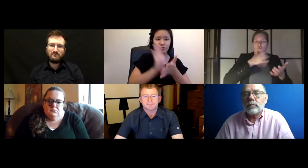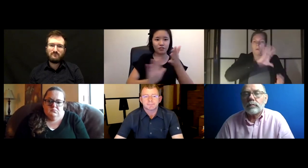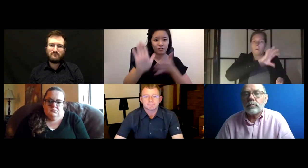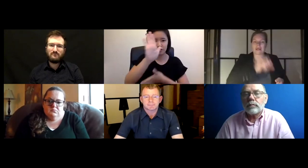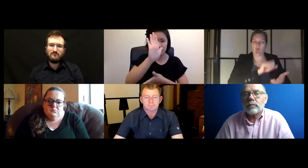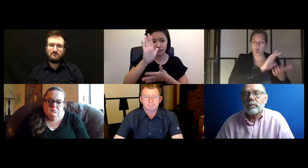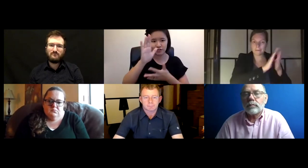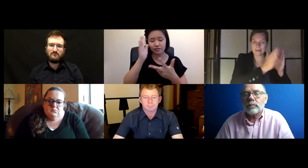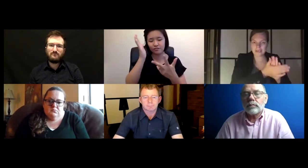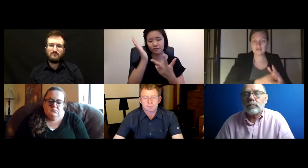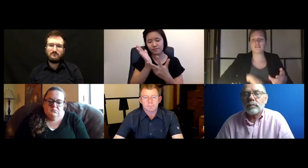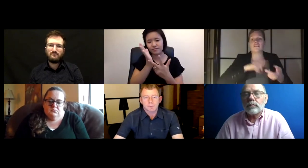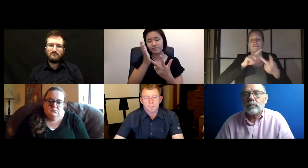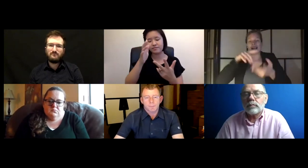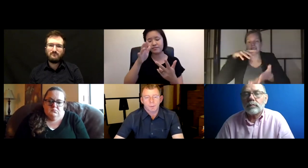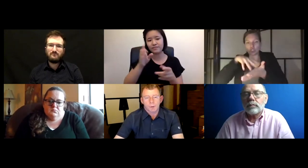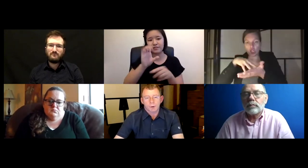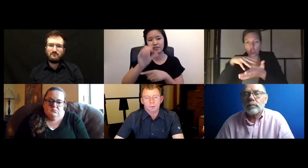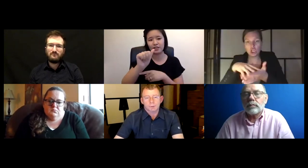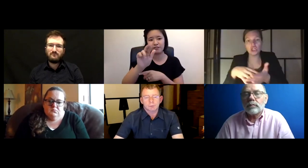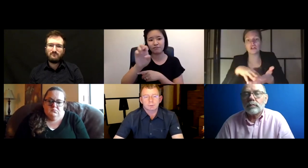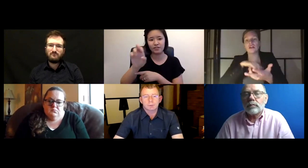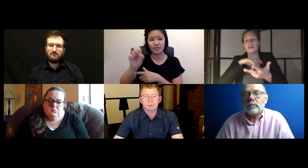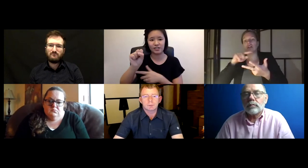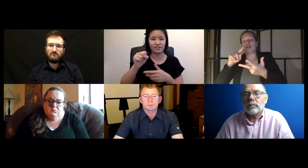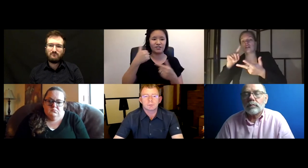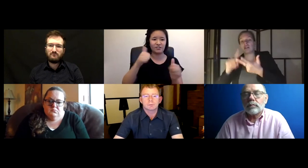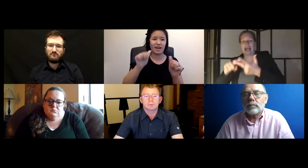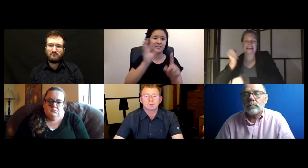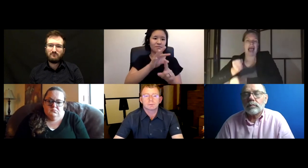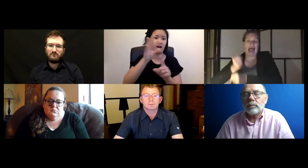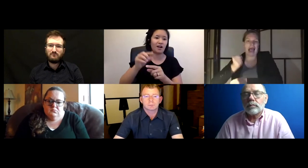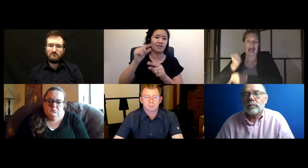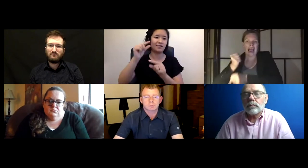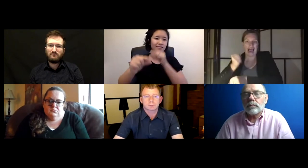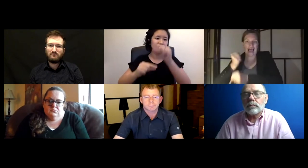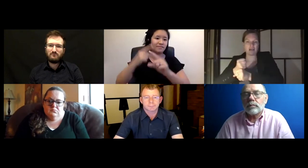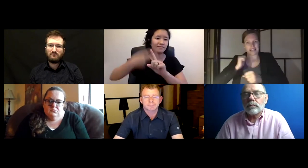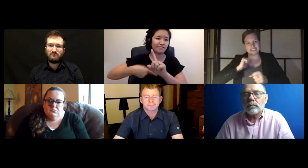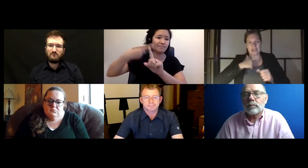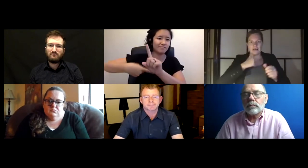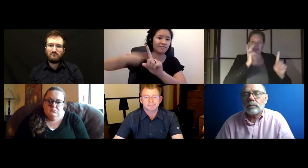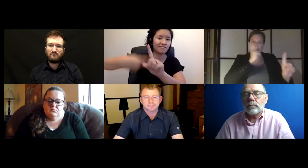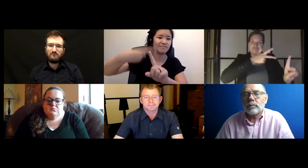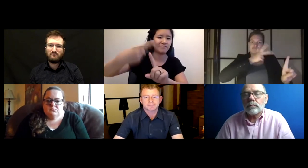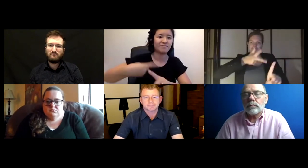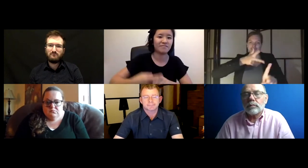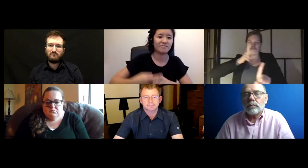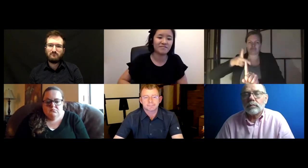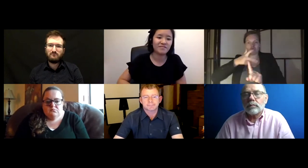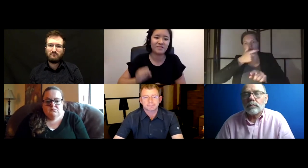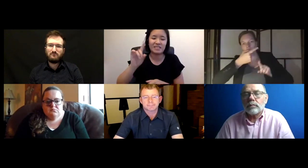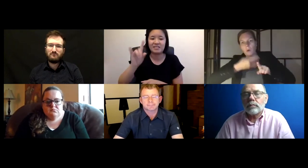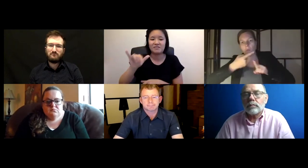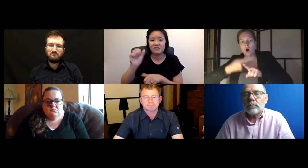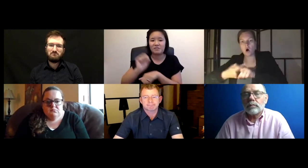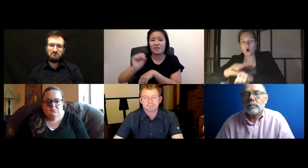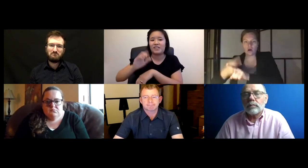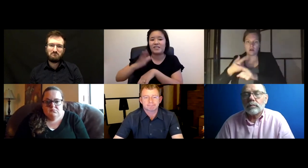business, become an entrepreneur. You can go into college and university. And there's also career opportunities.